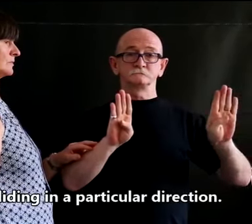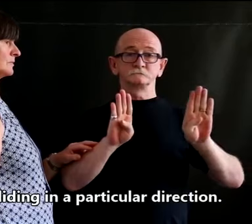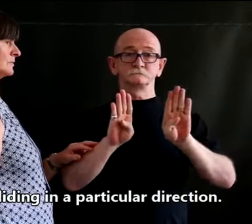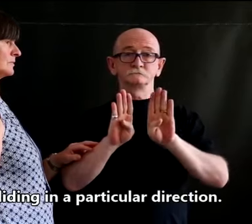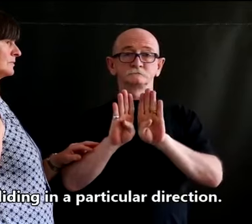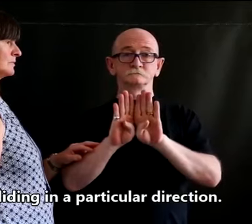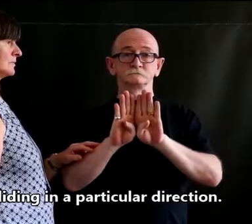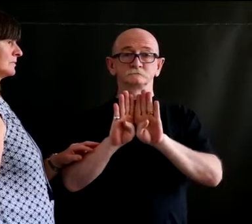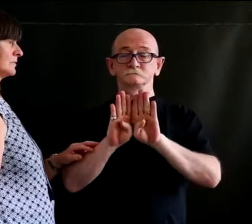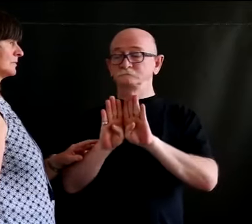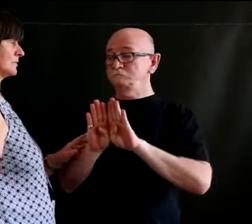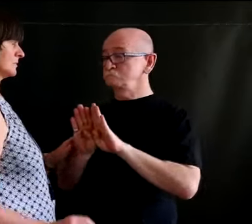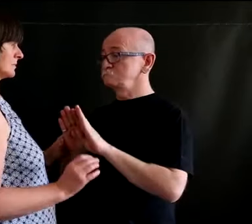particular direction.